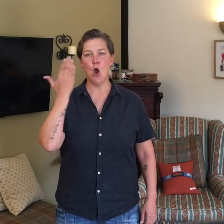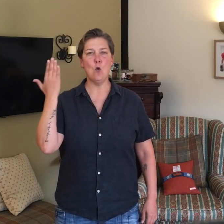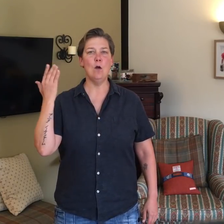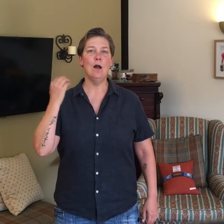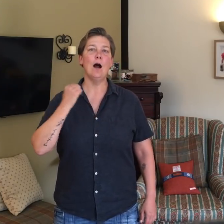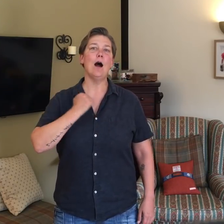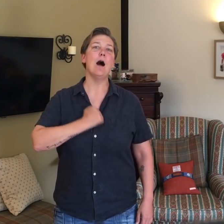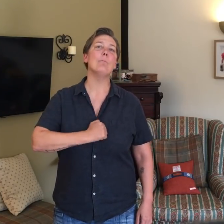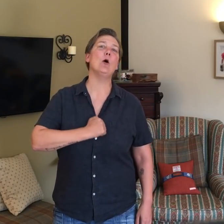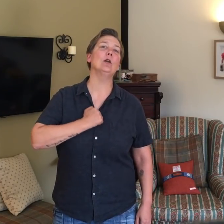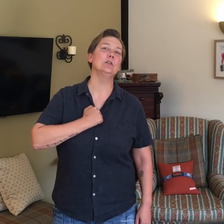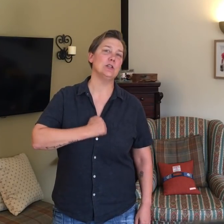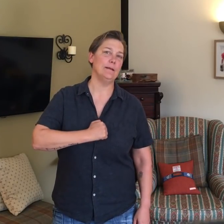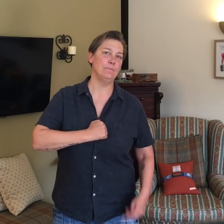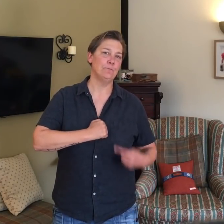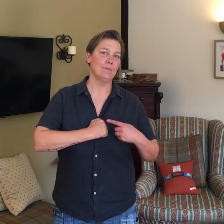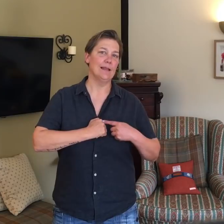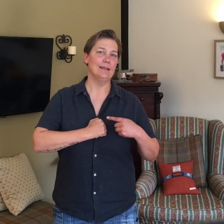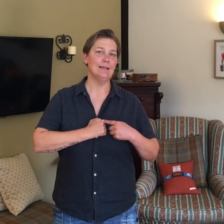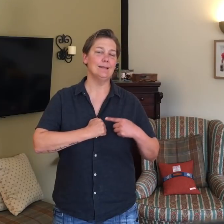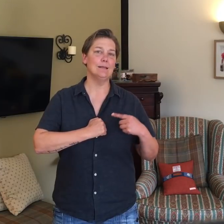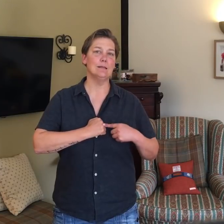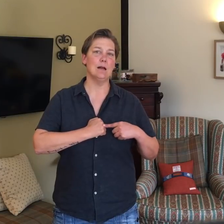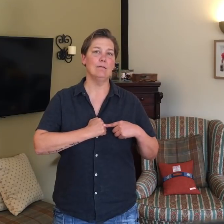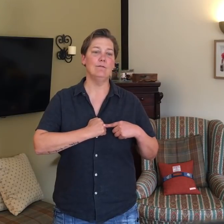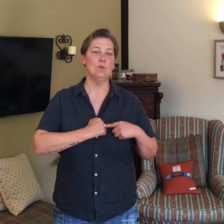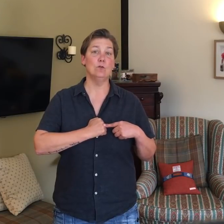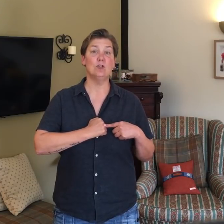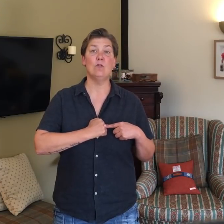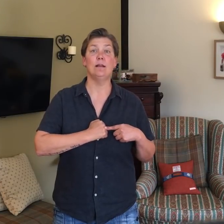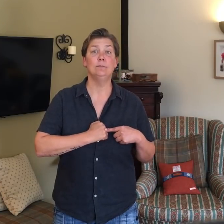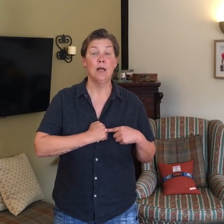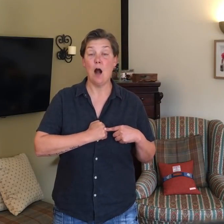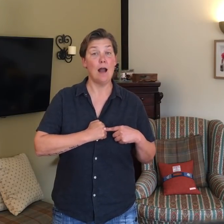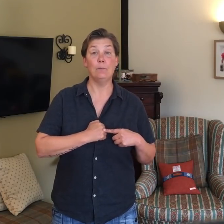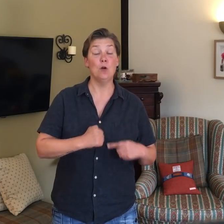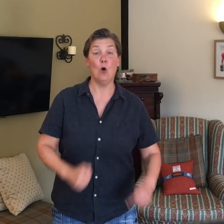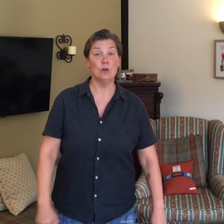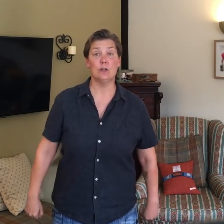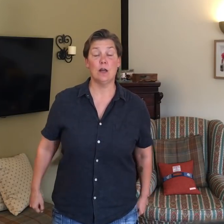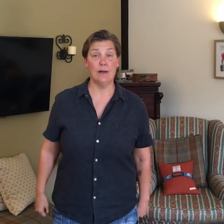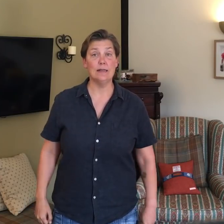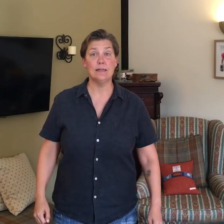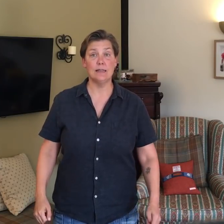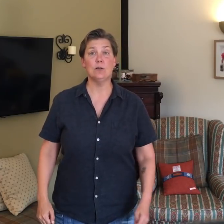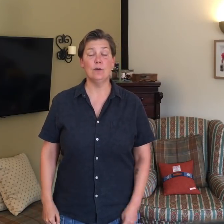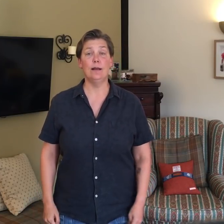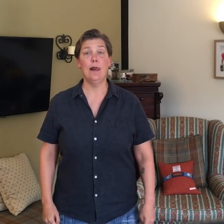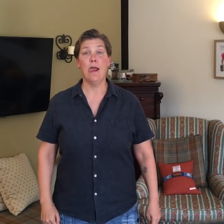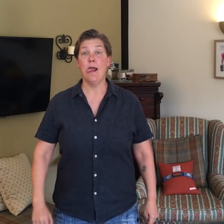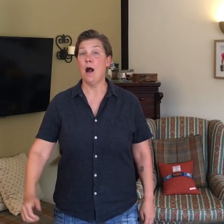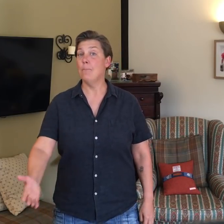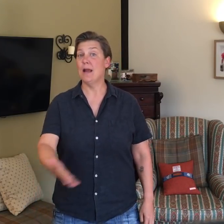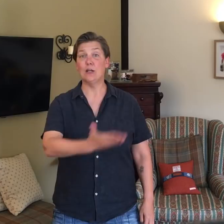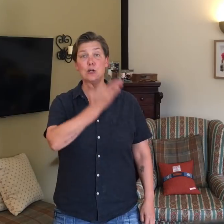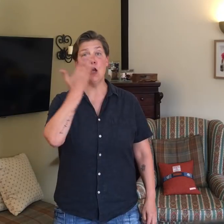no apology. And this is the sign for sorry. I am not going to say sorry. I make